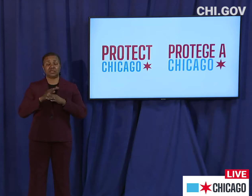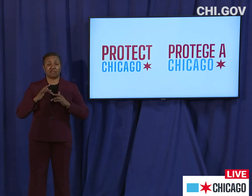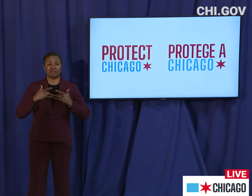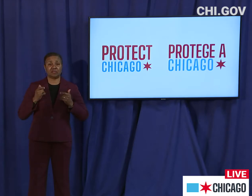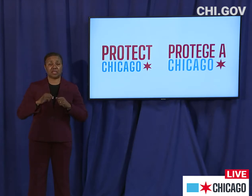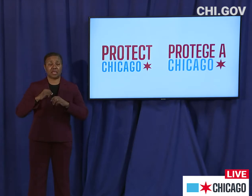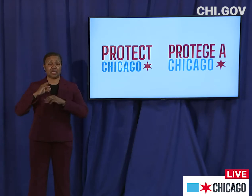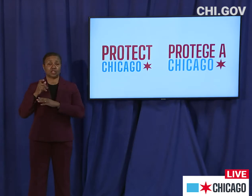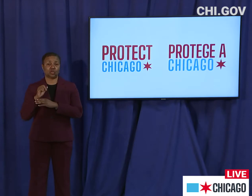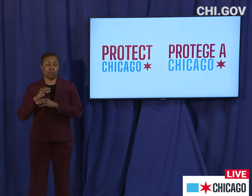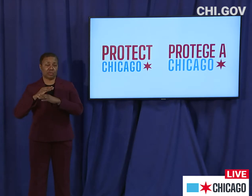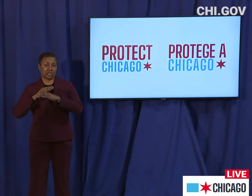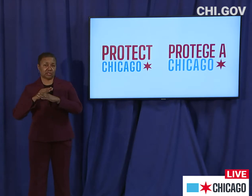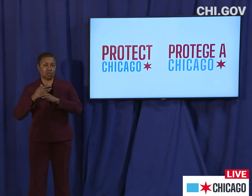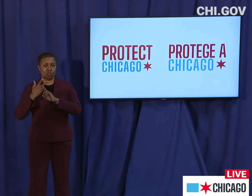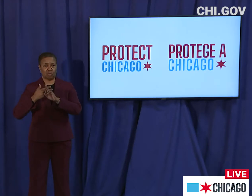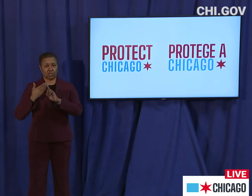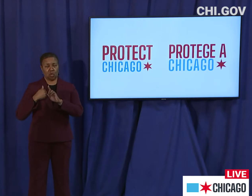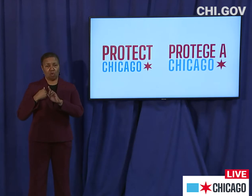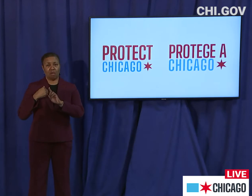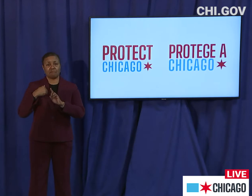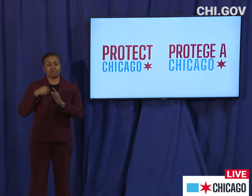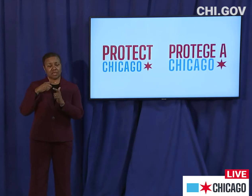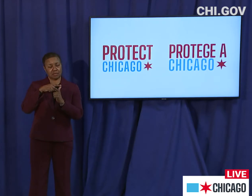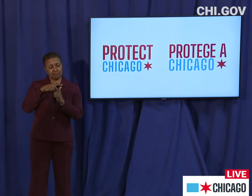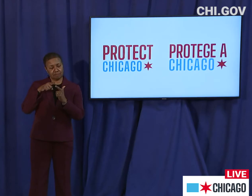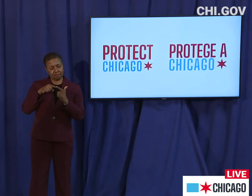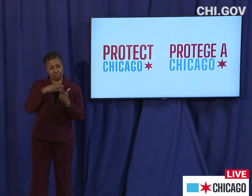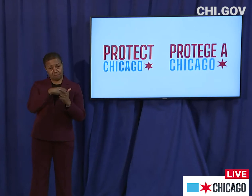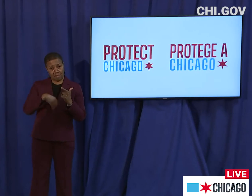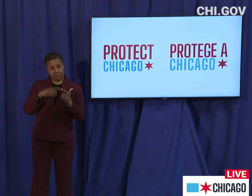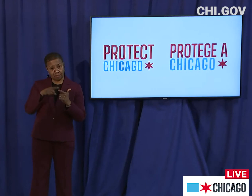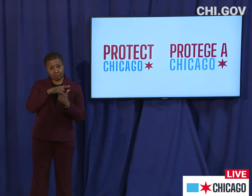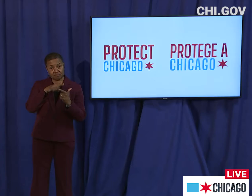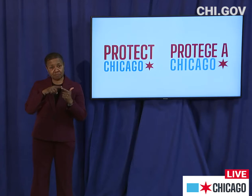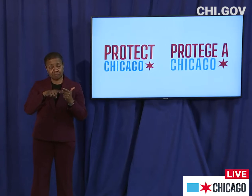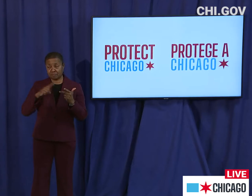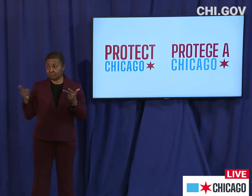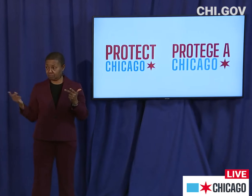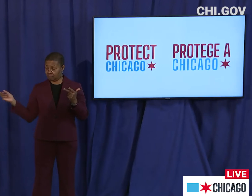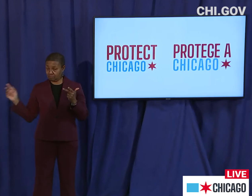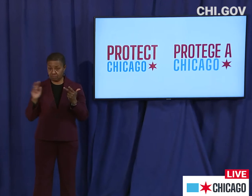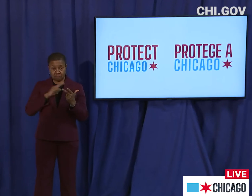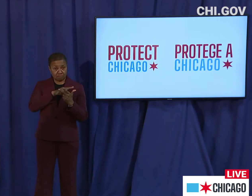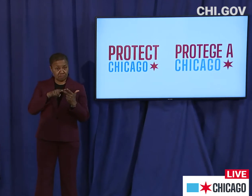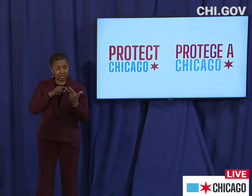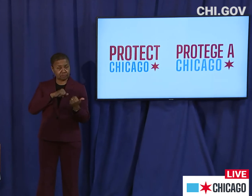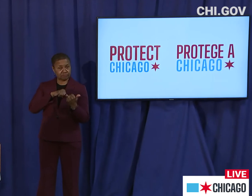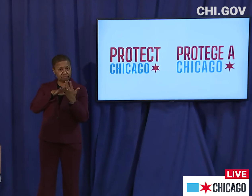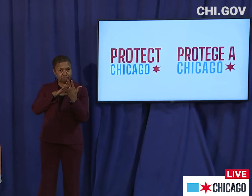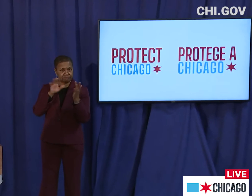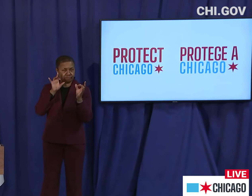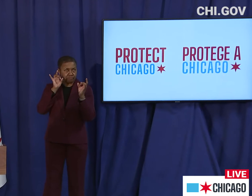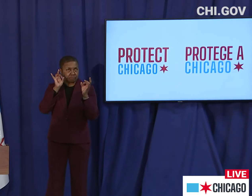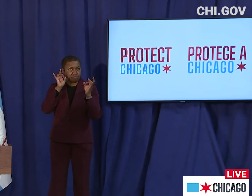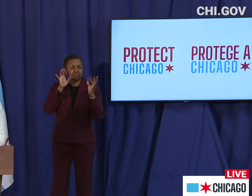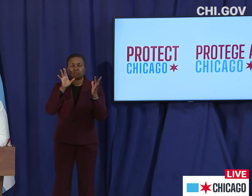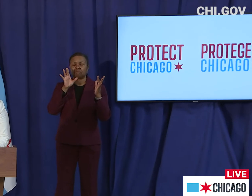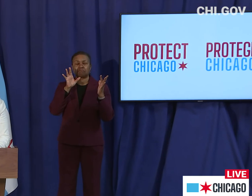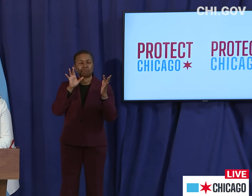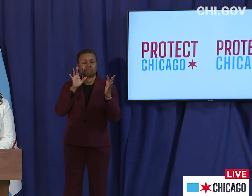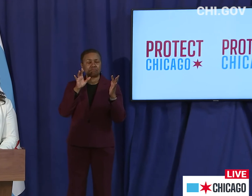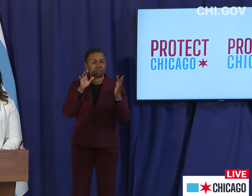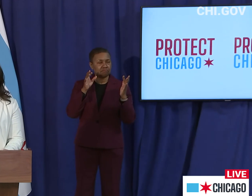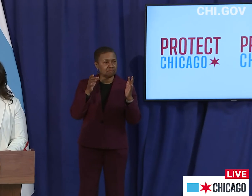Protection. 3 months ago, I stood here with Mayor Lightfoot and Dr. Arwady as we faced an alarming and